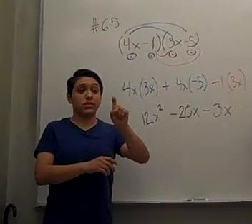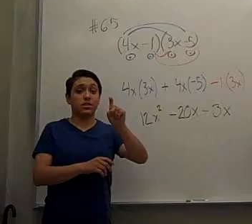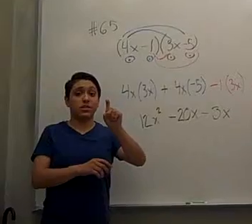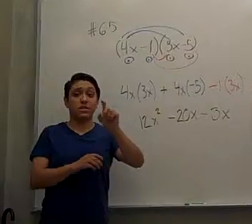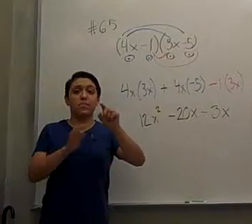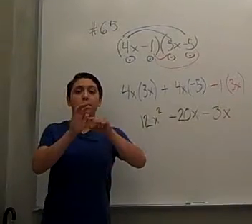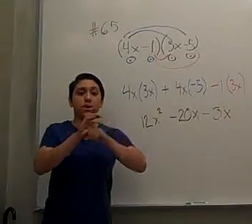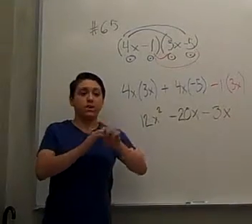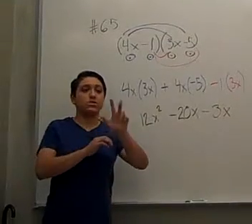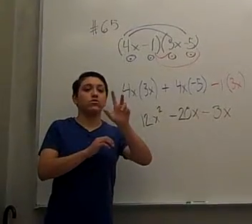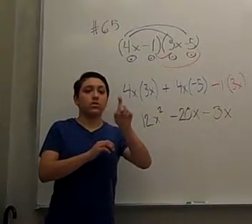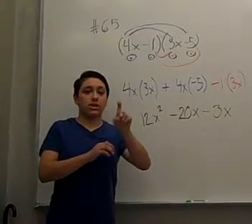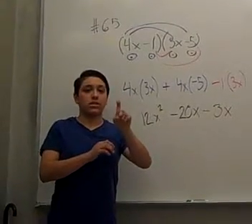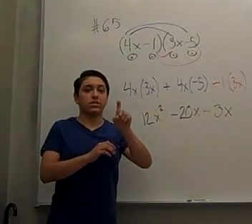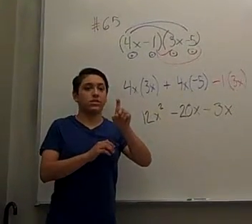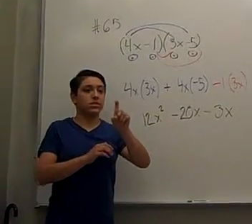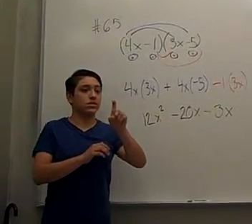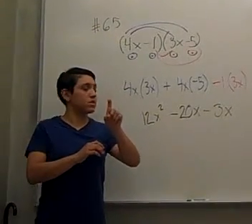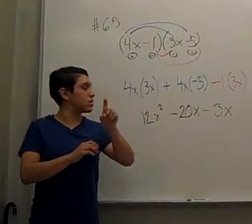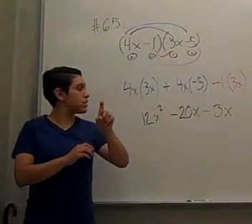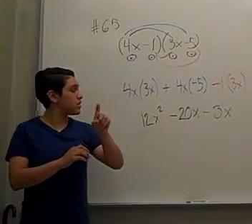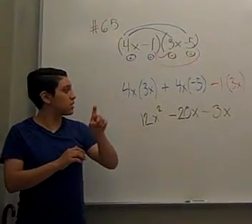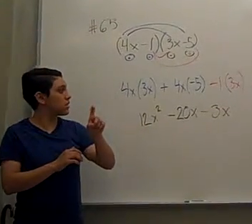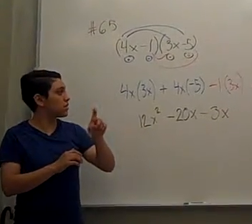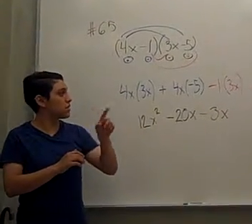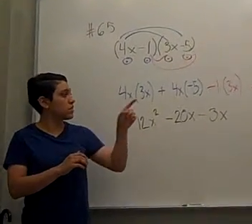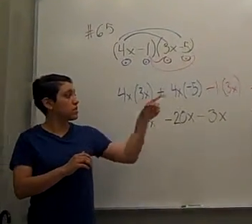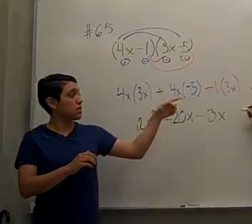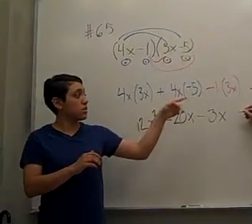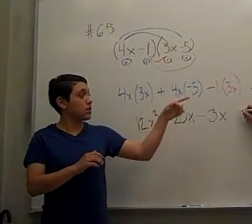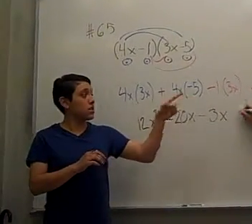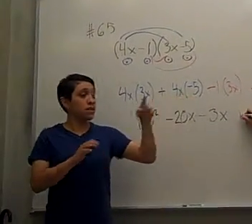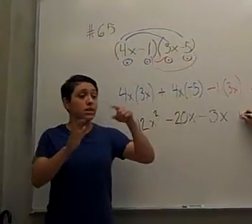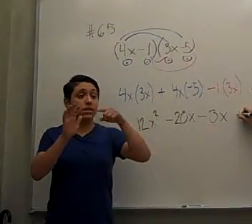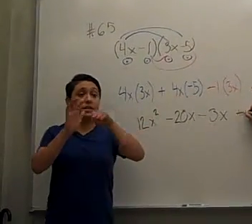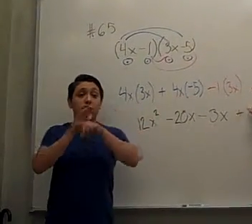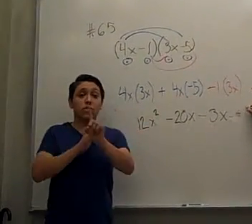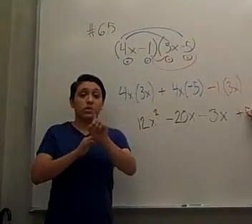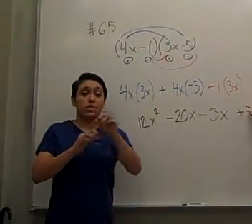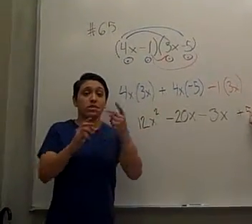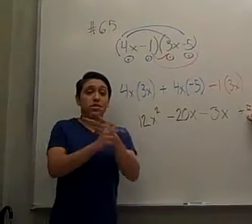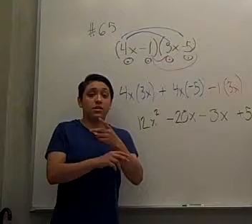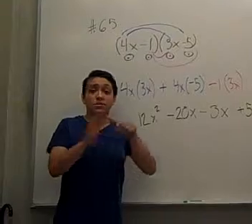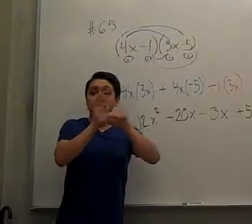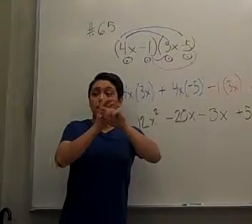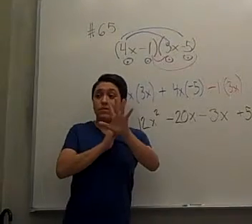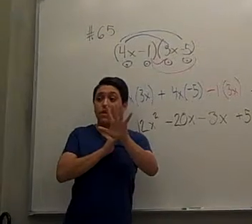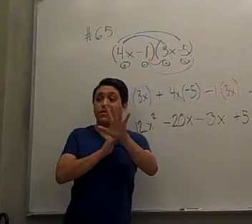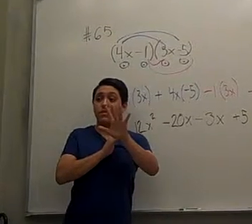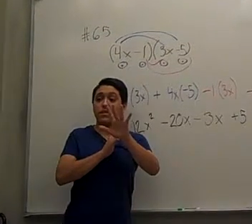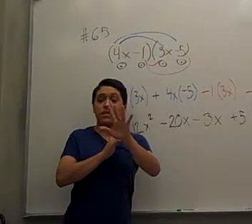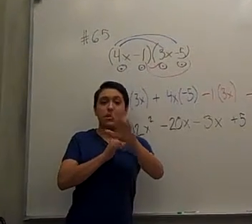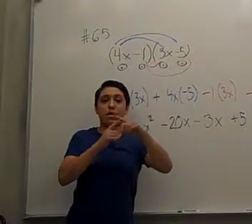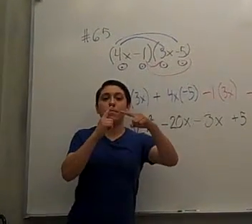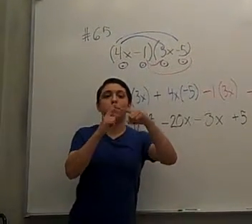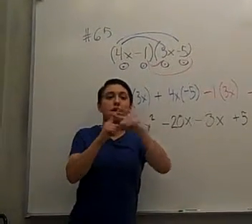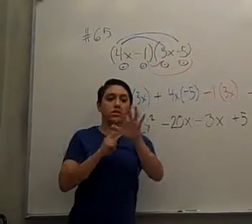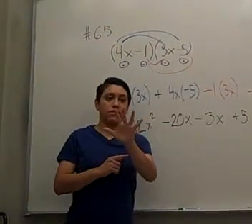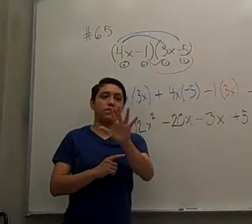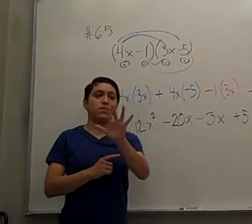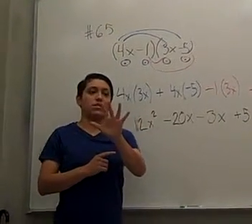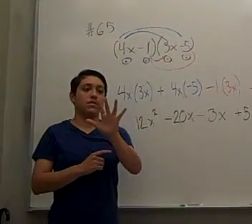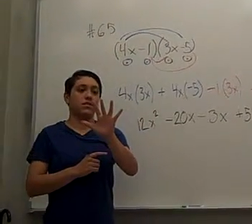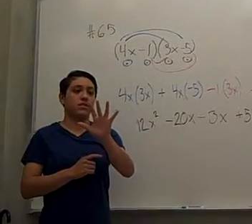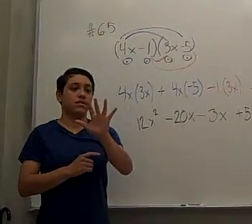And finally, a negative times a negative gives me a positive 5. Good.